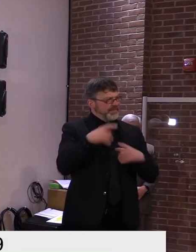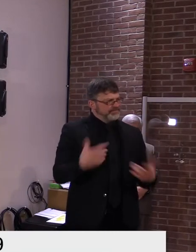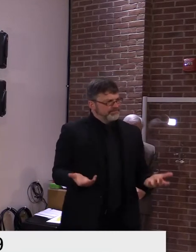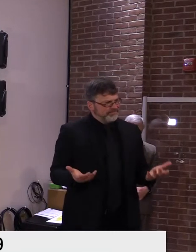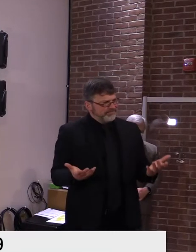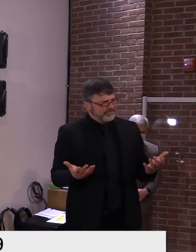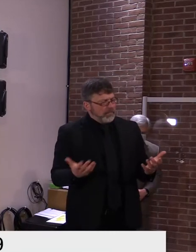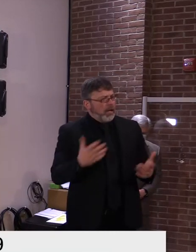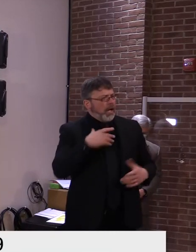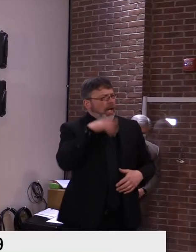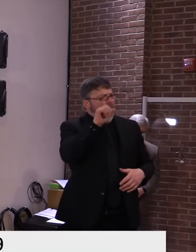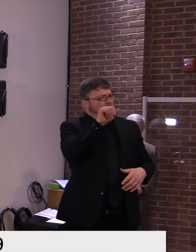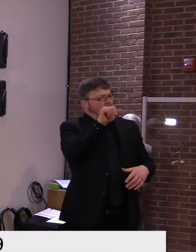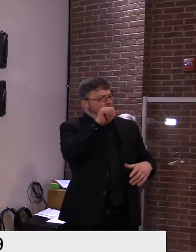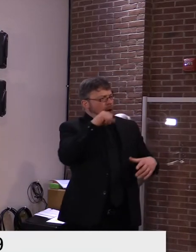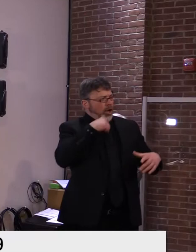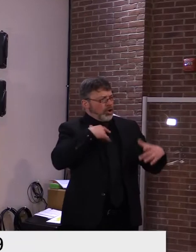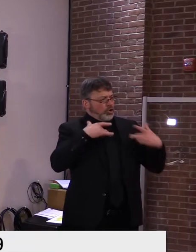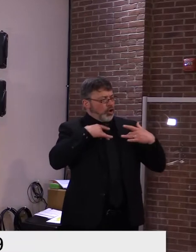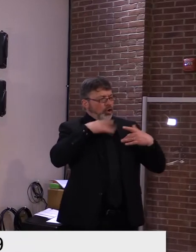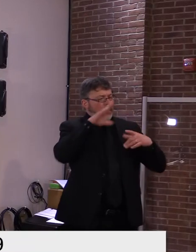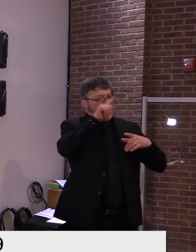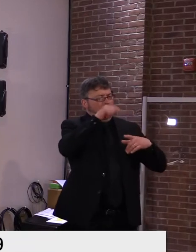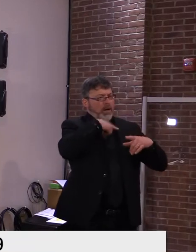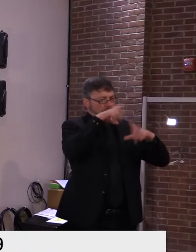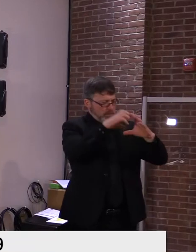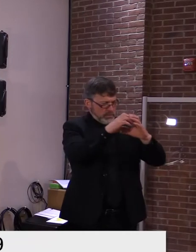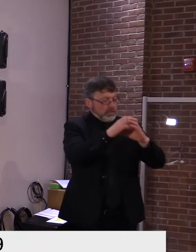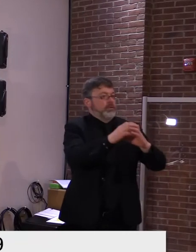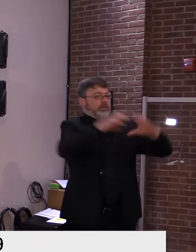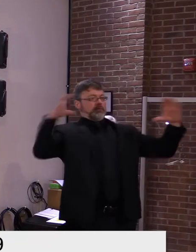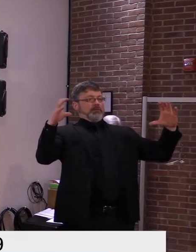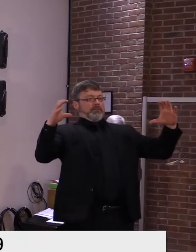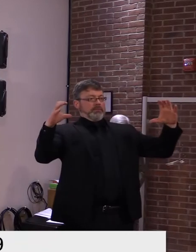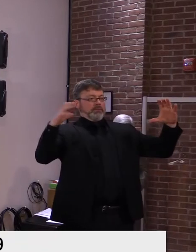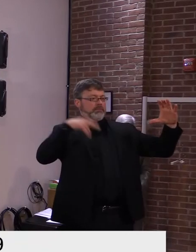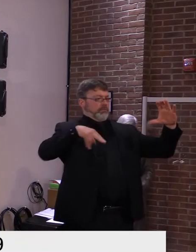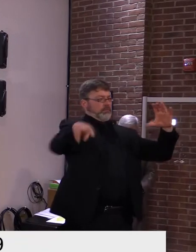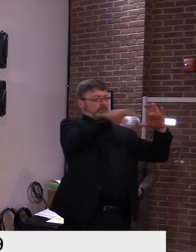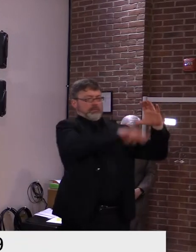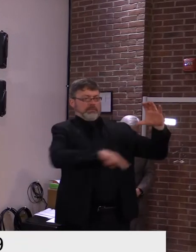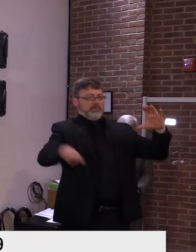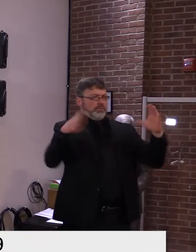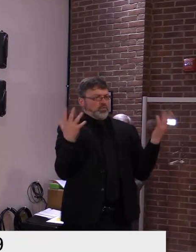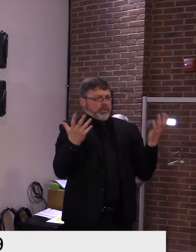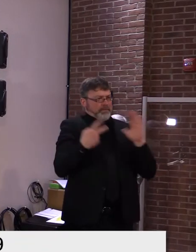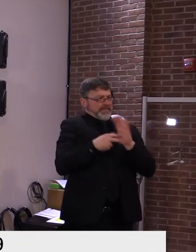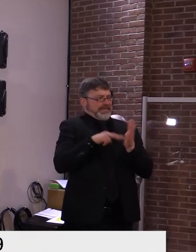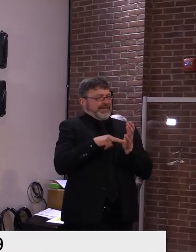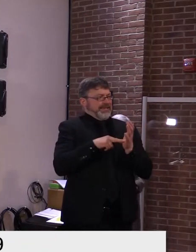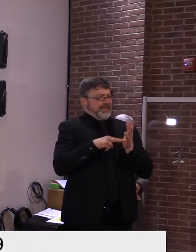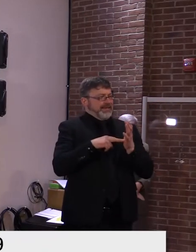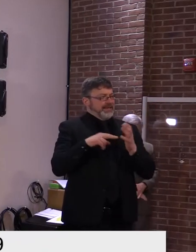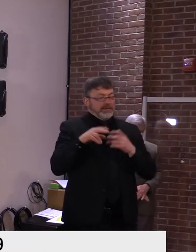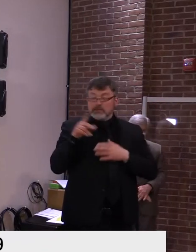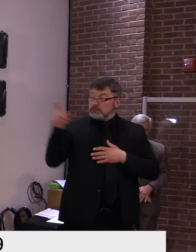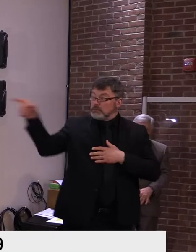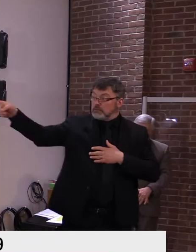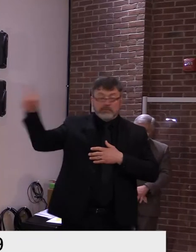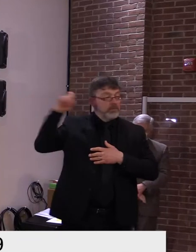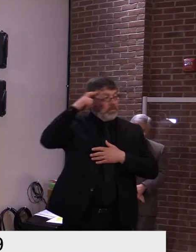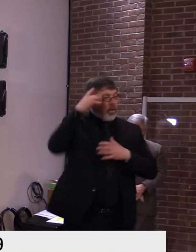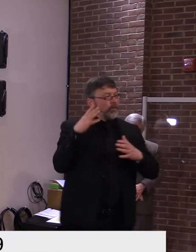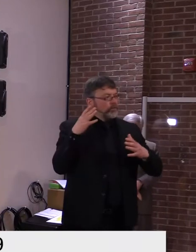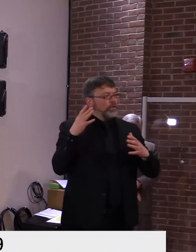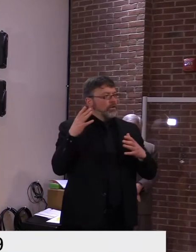picture. As Governor Scott has said, we've been successful in meeting our primary public health goal and responsibility